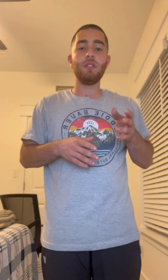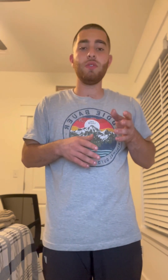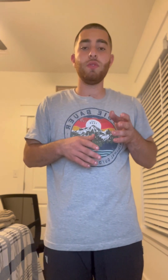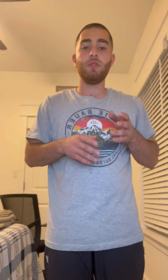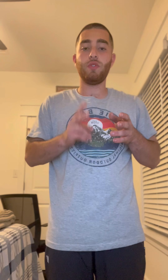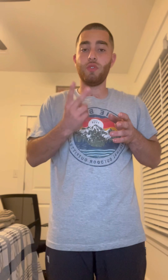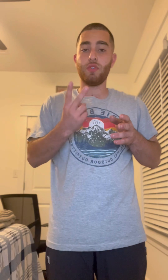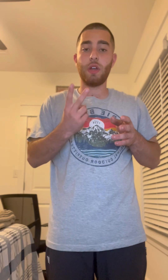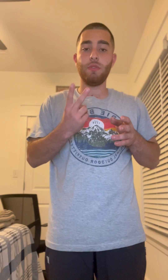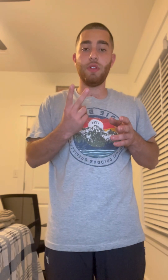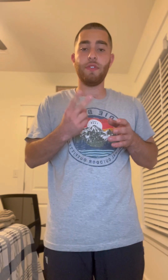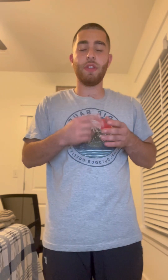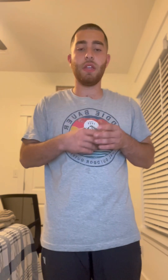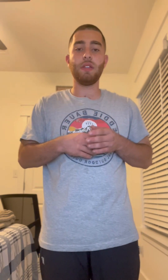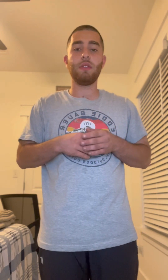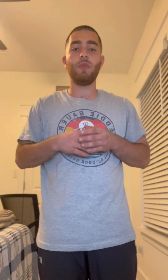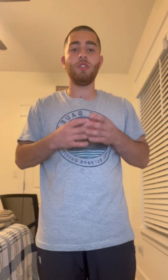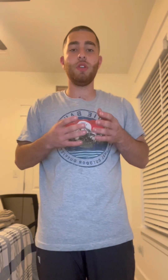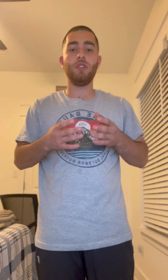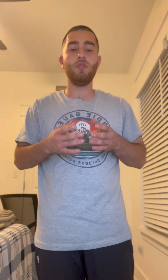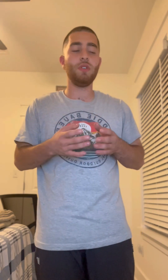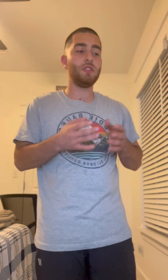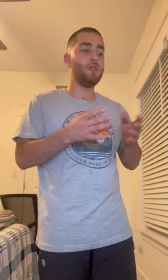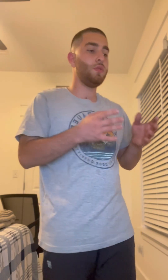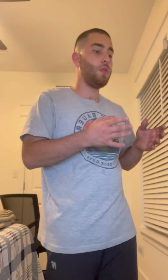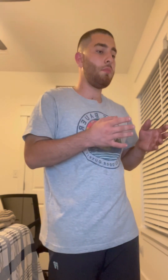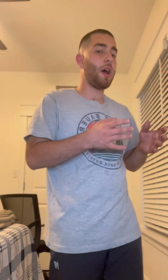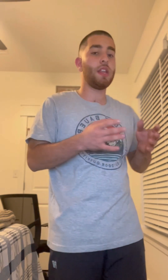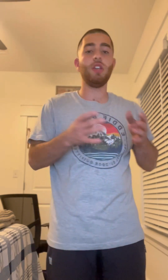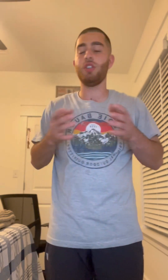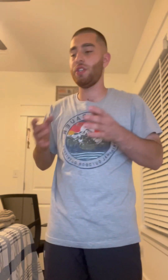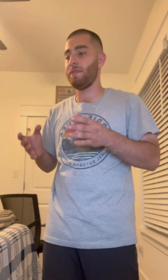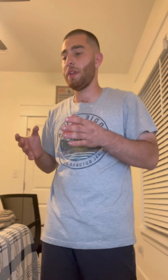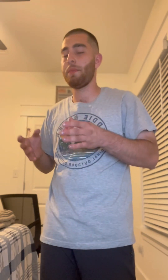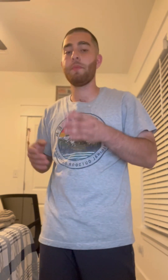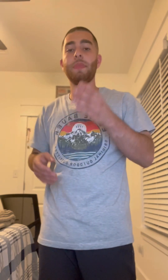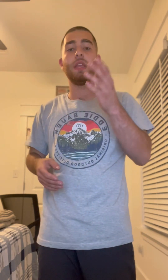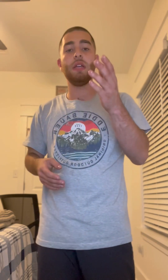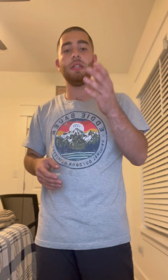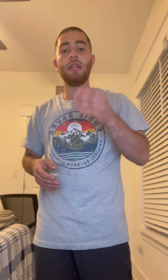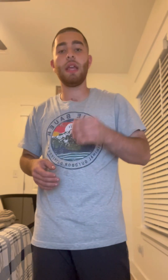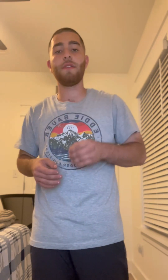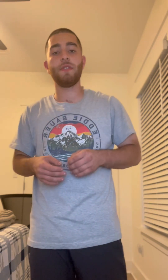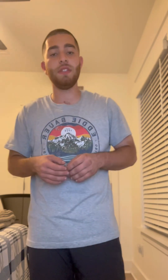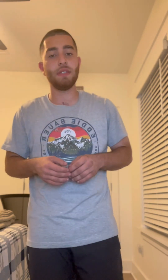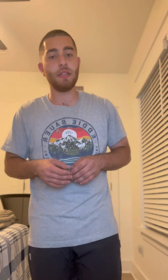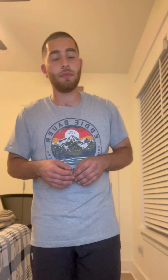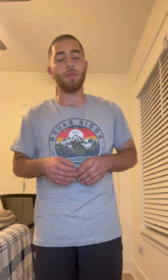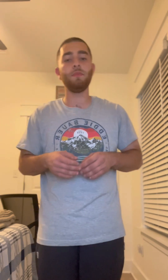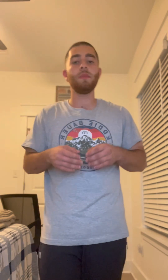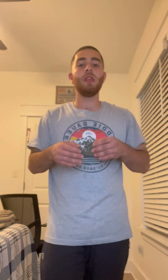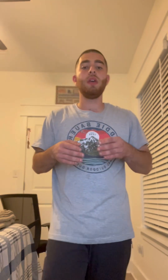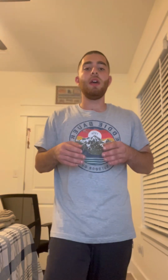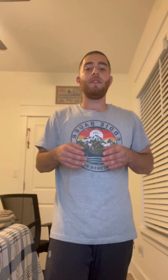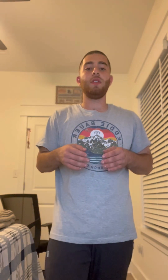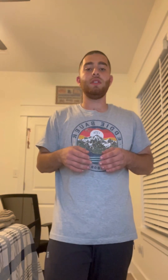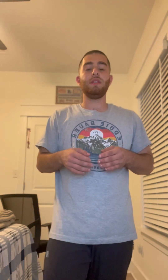to describe 2 different things, what you can do is do body shifting, indicating for this example, if I wanted to